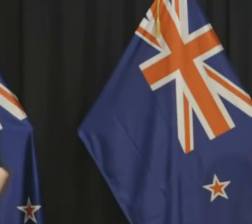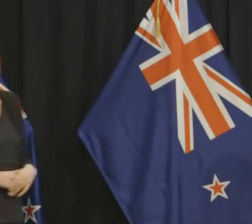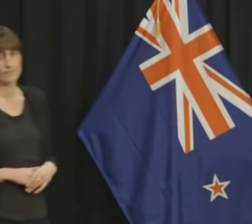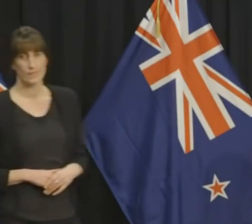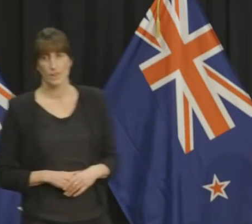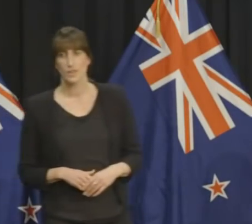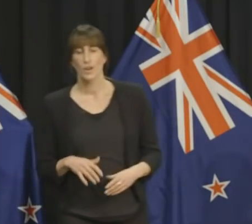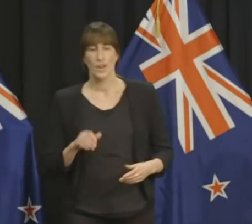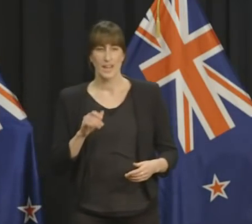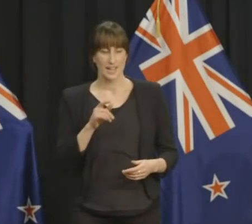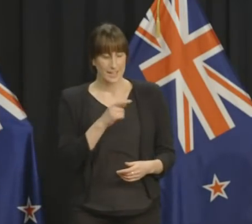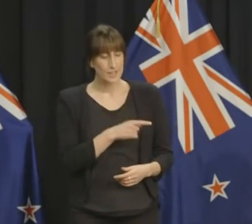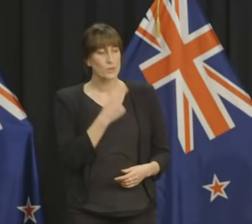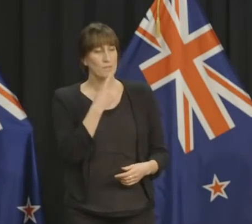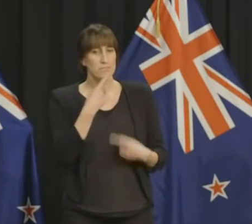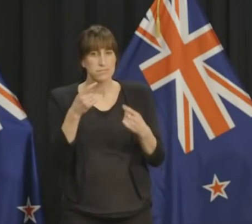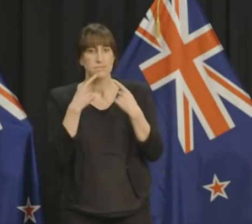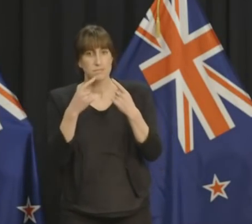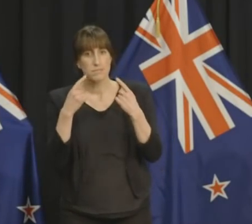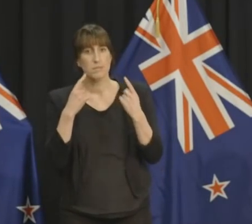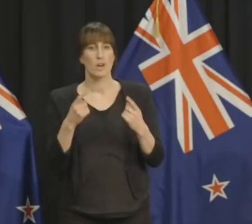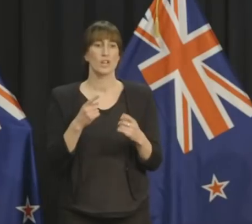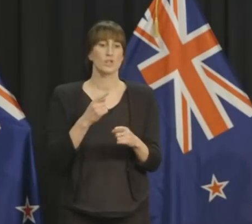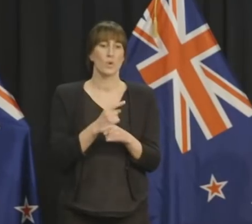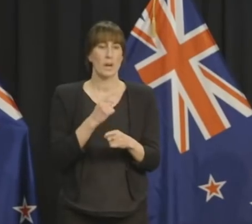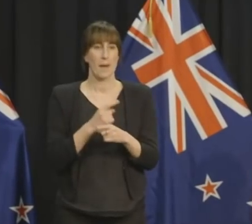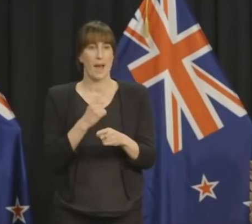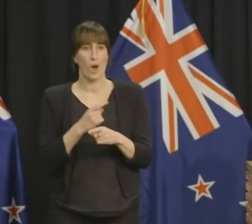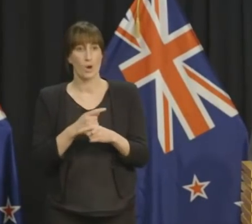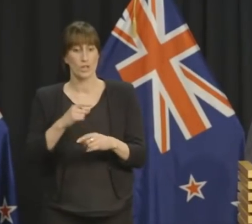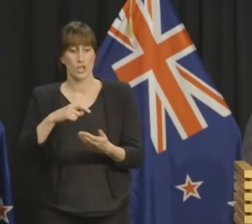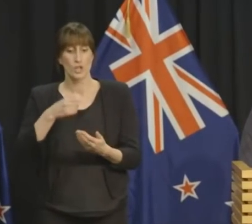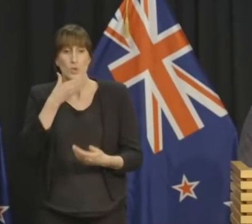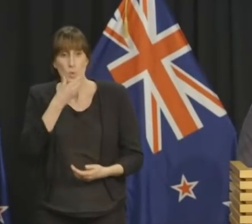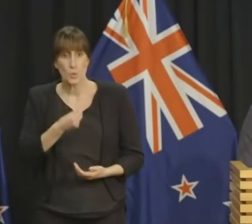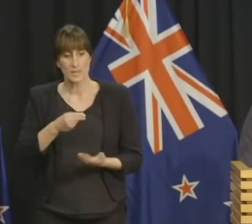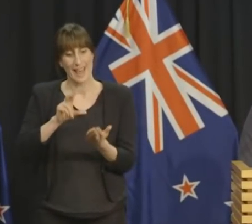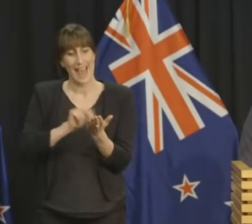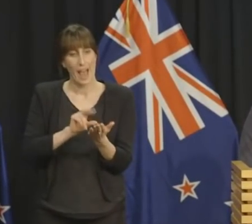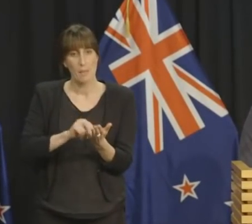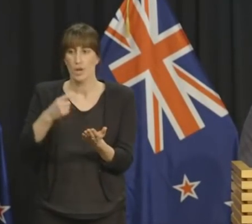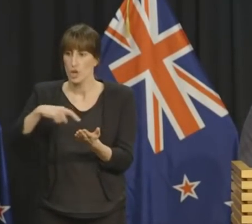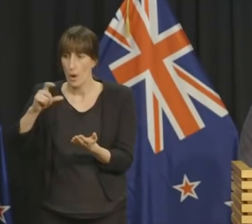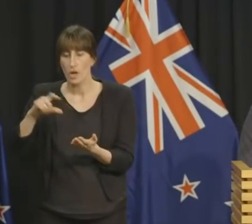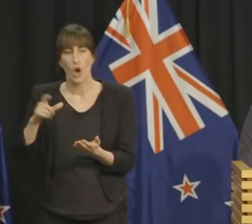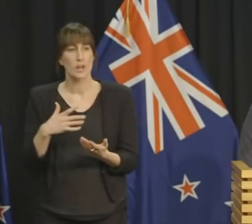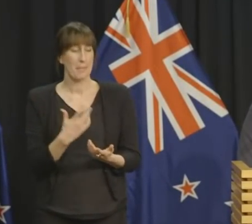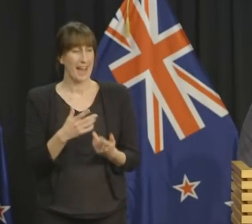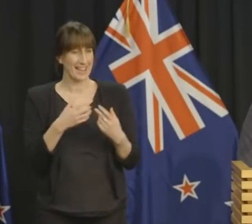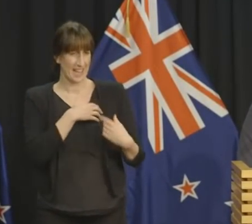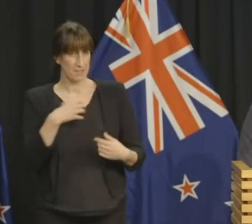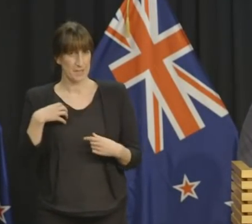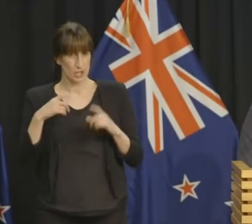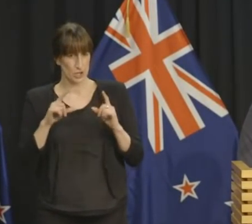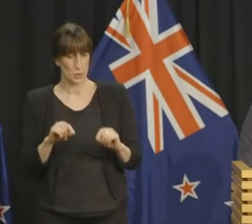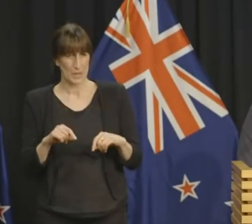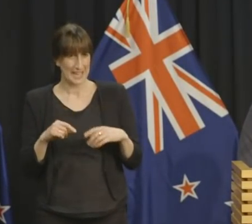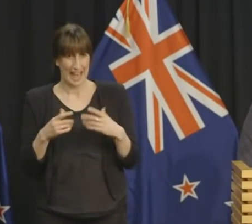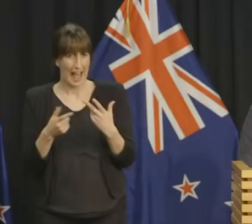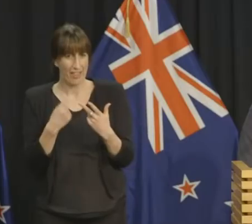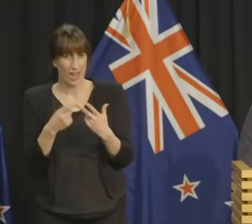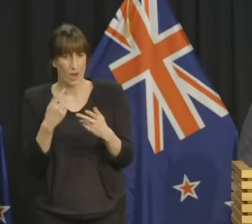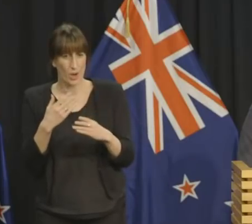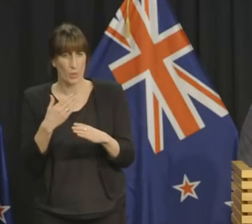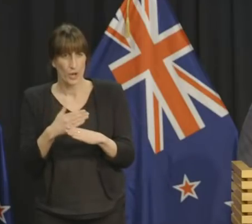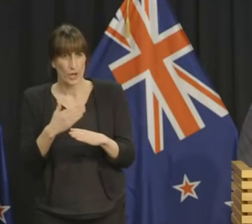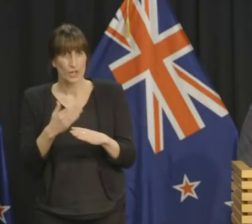other action to encourage further uptake of the app? Look, one of the things that I'll be doing tomorrow is I'll be meeting with the team who have oversight